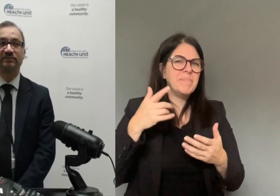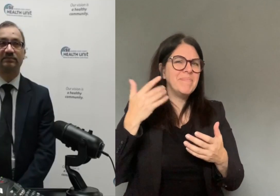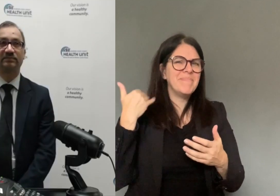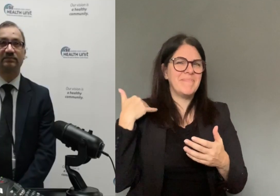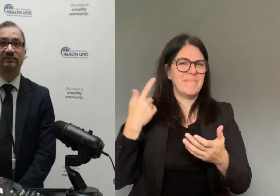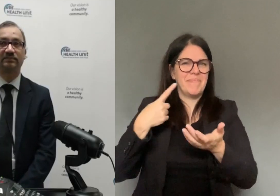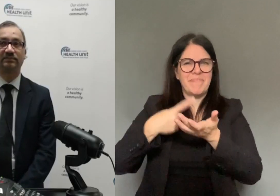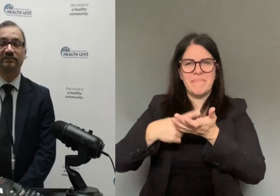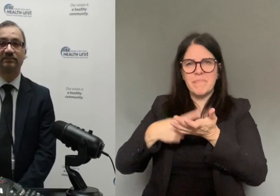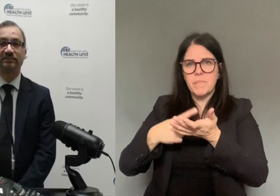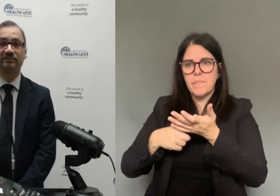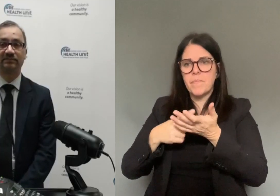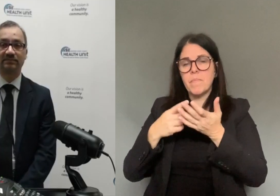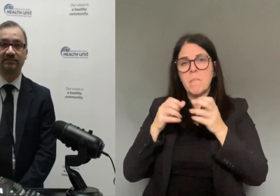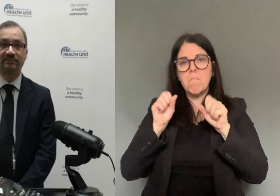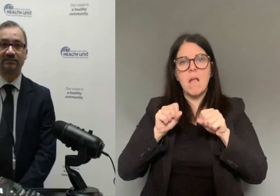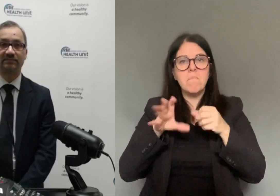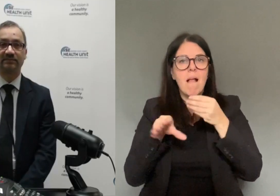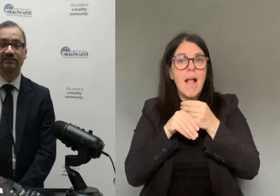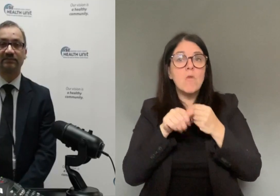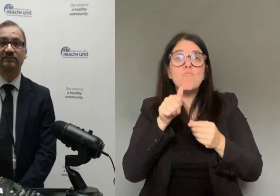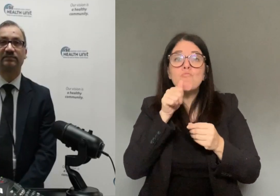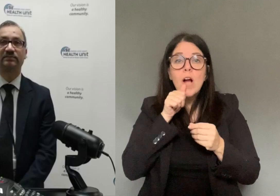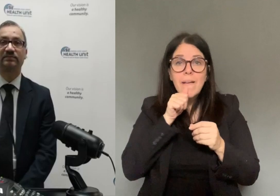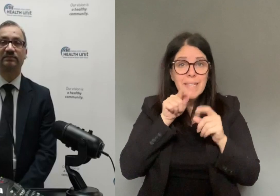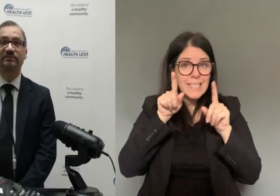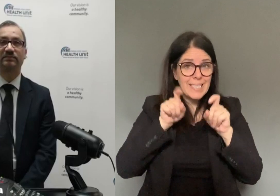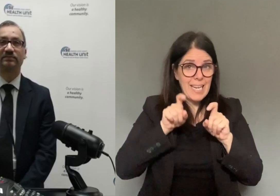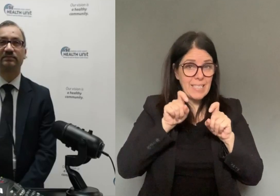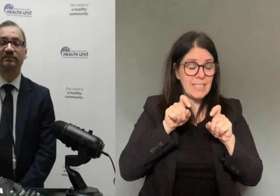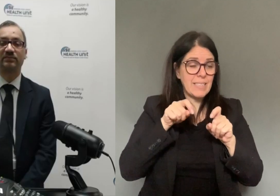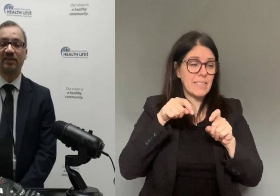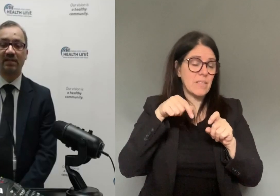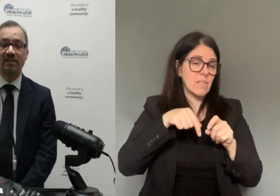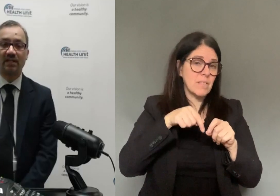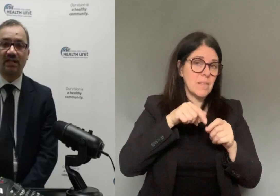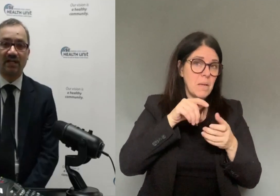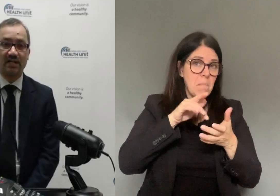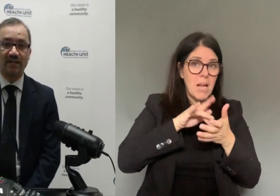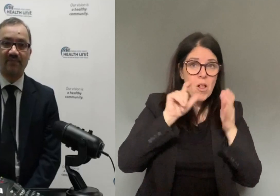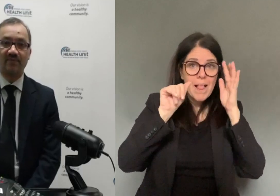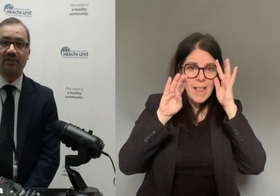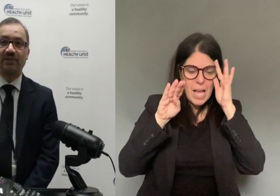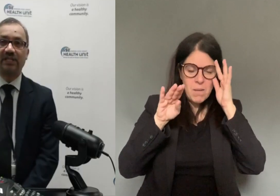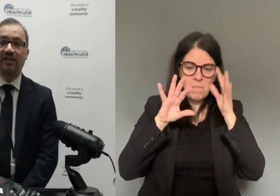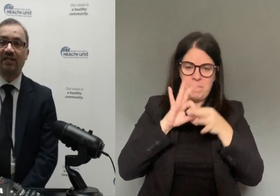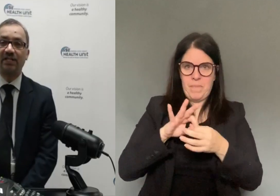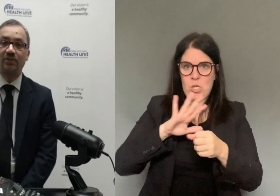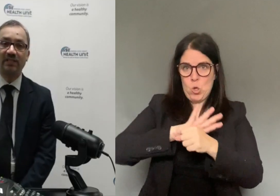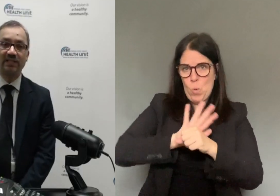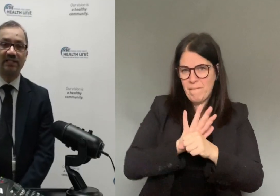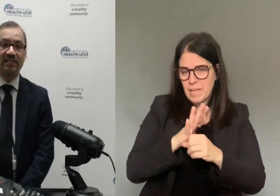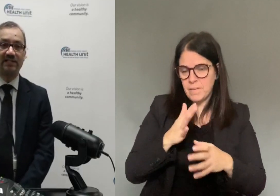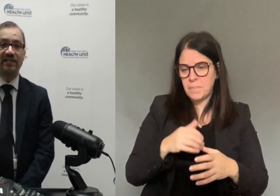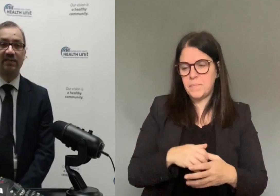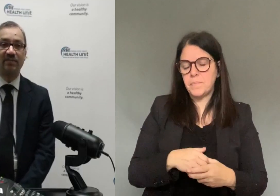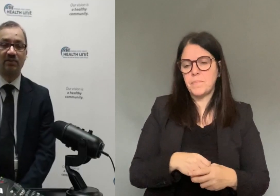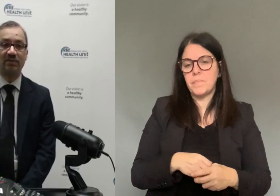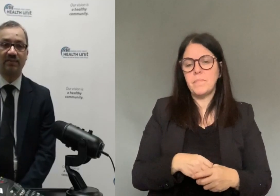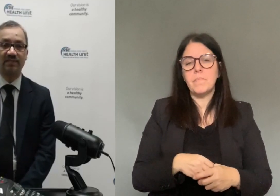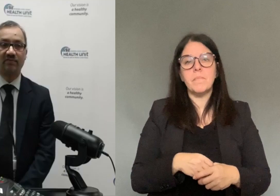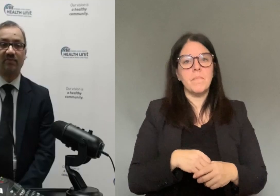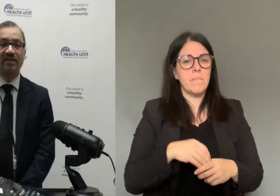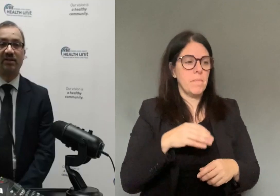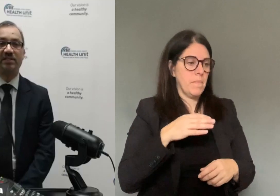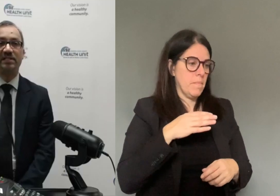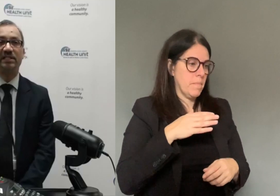the private labs, like Life Labs or medical laboratories? So they are doing the testing, but to the